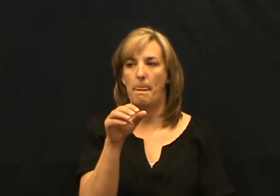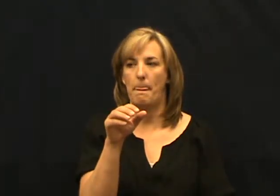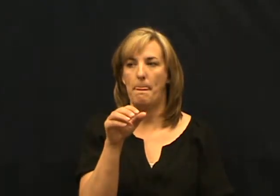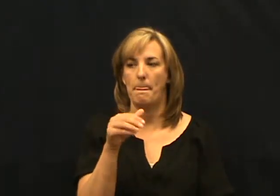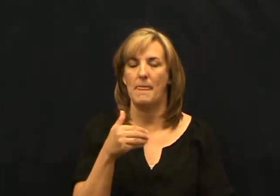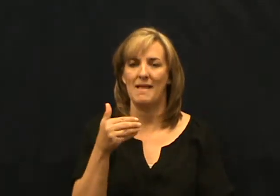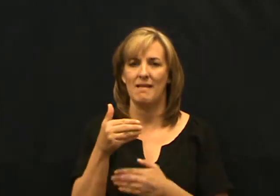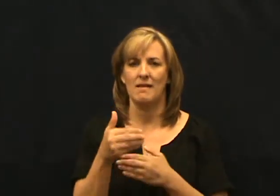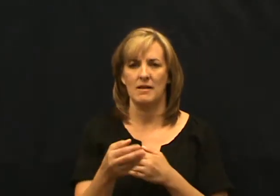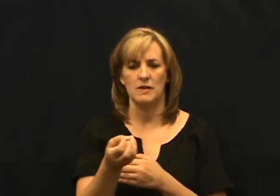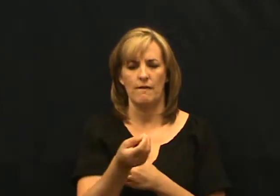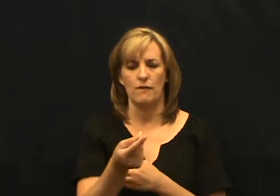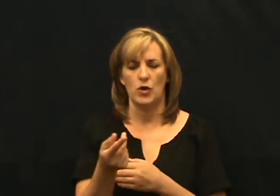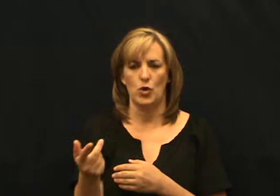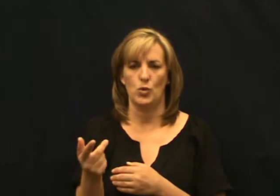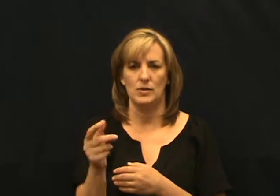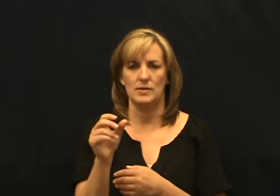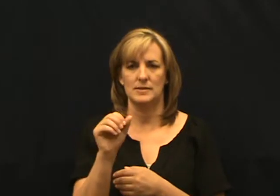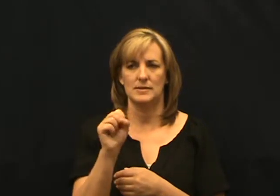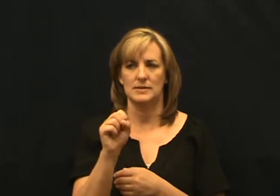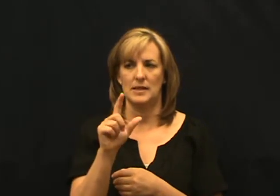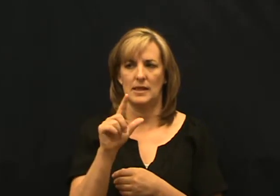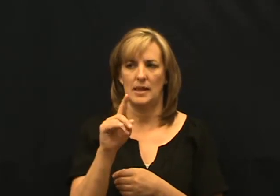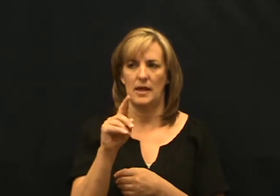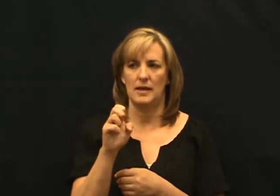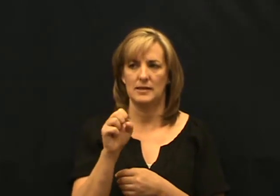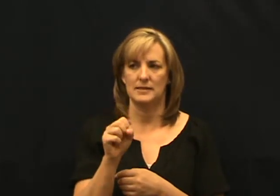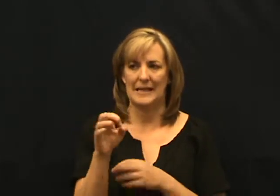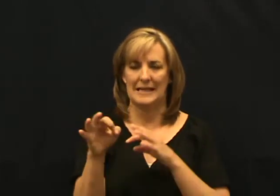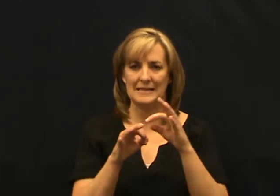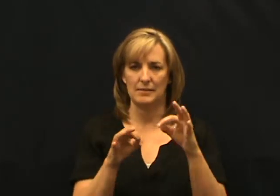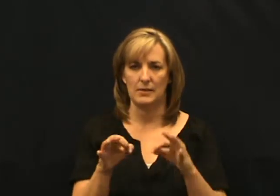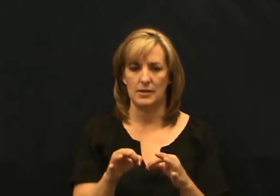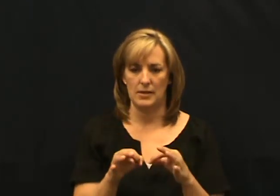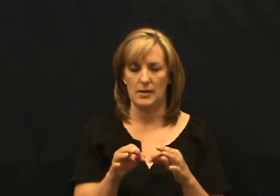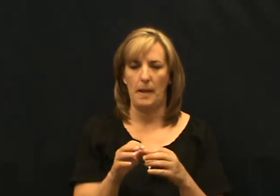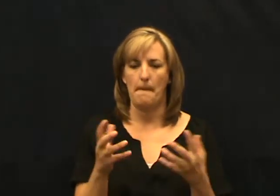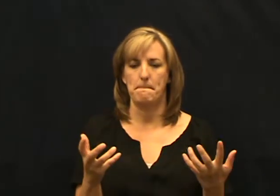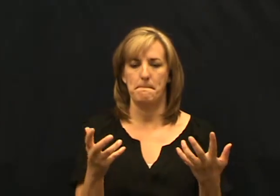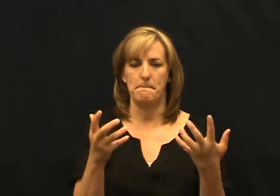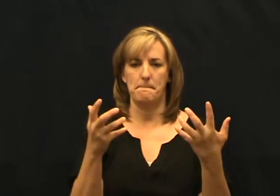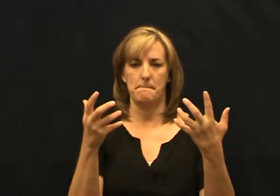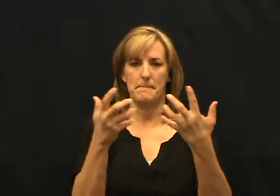few slides is explain what we mean by the matching principle as it applies to revenue.